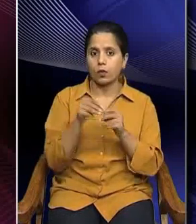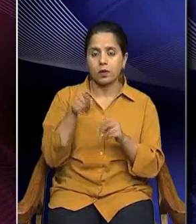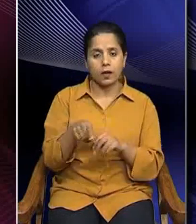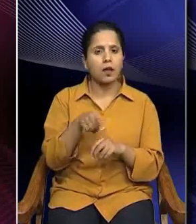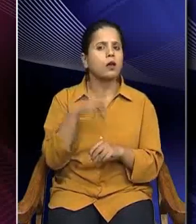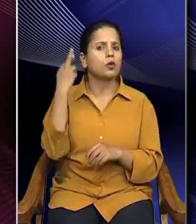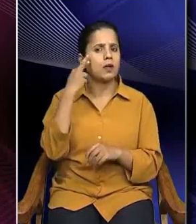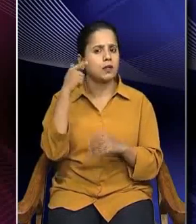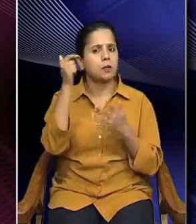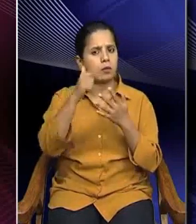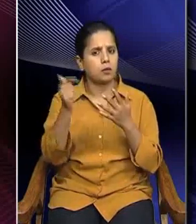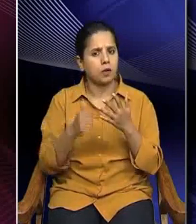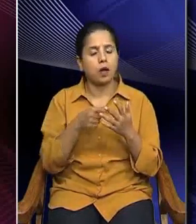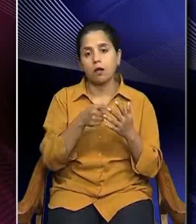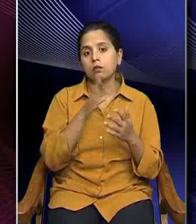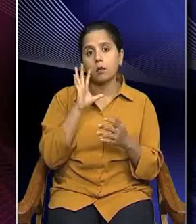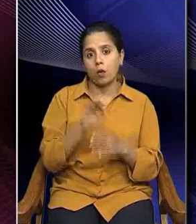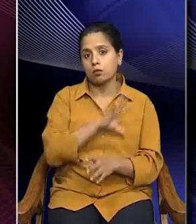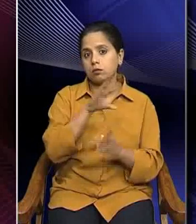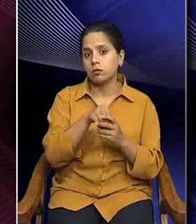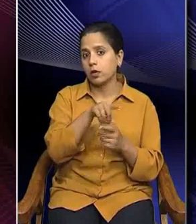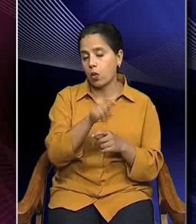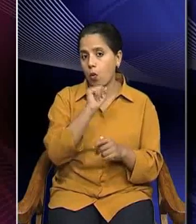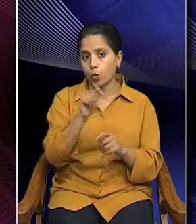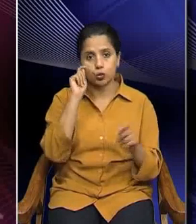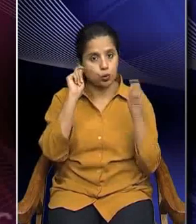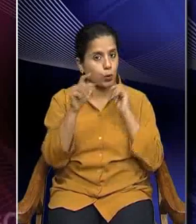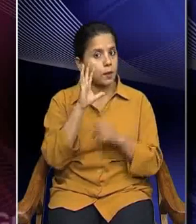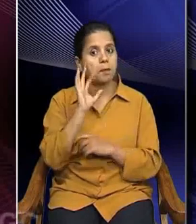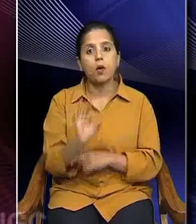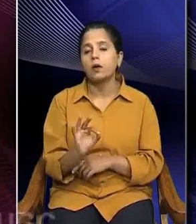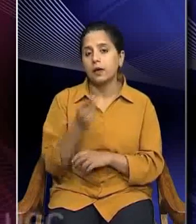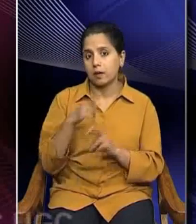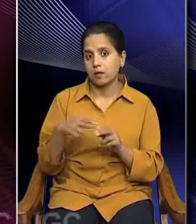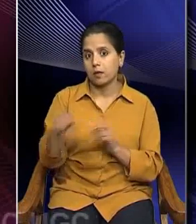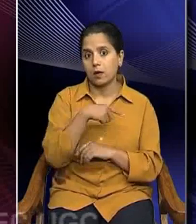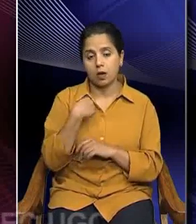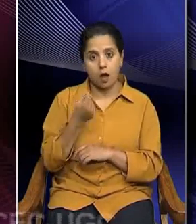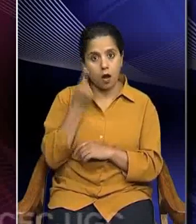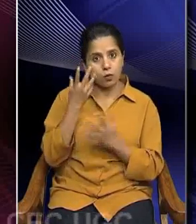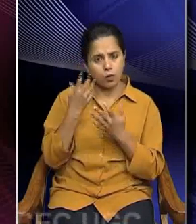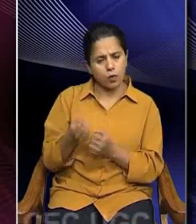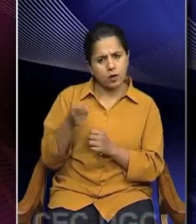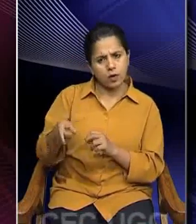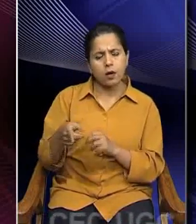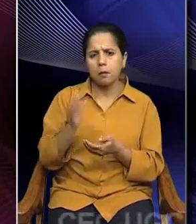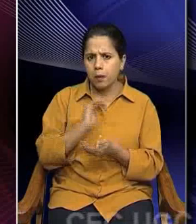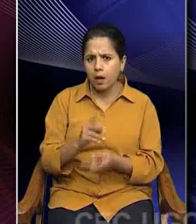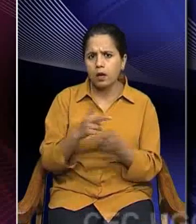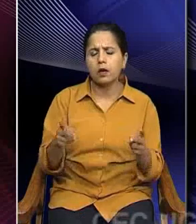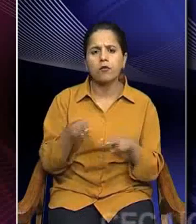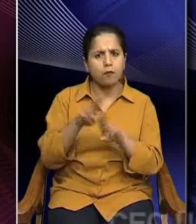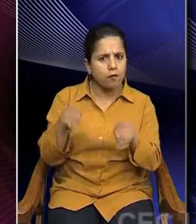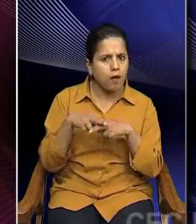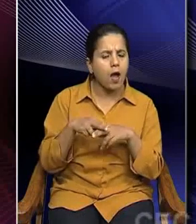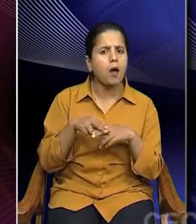factors do play a very important role if we have to understand the fertility or family blending process and how